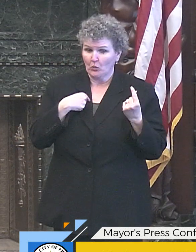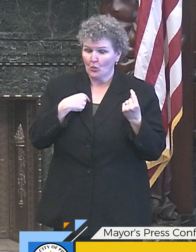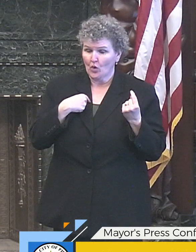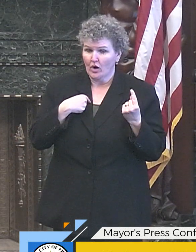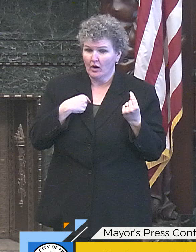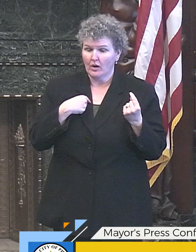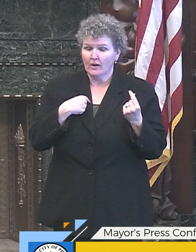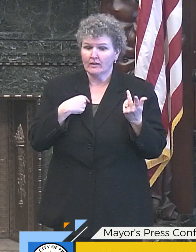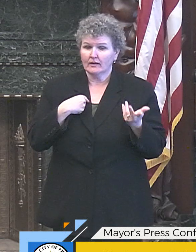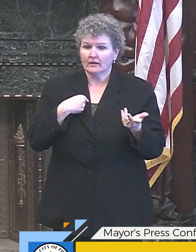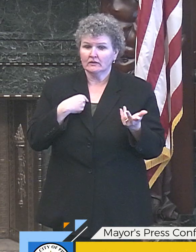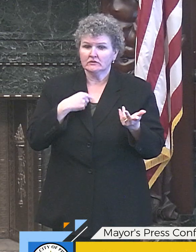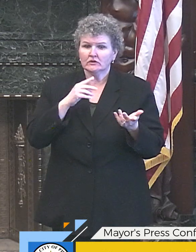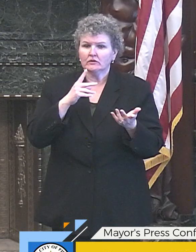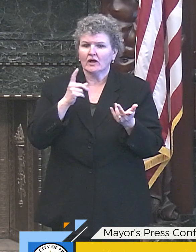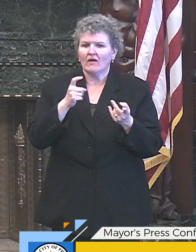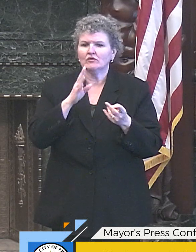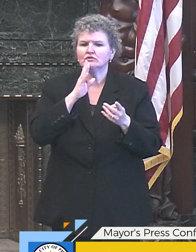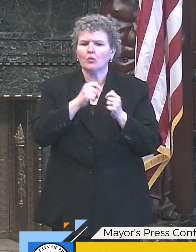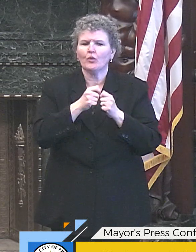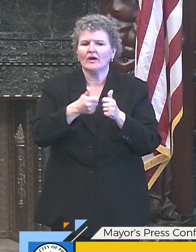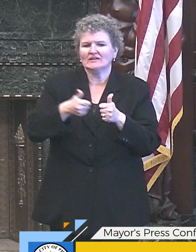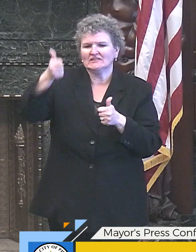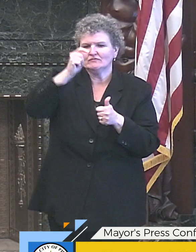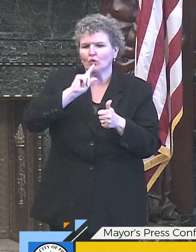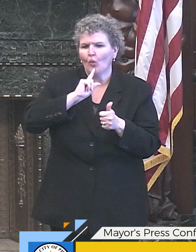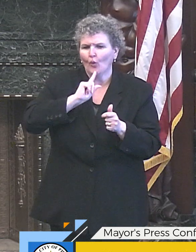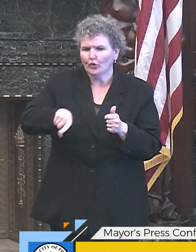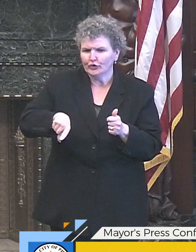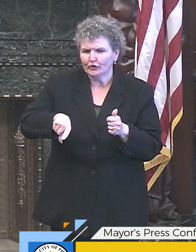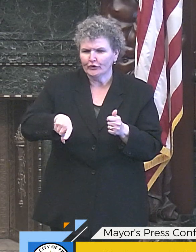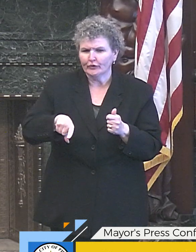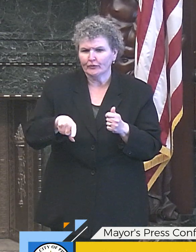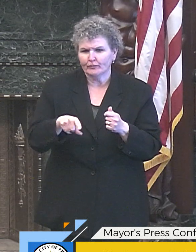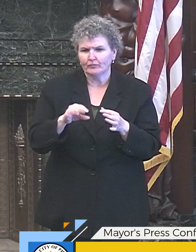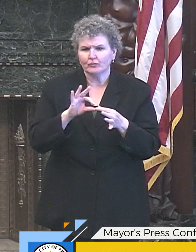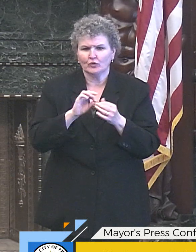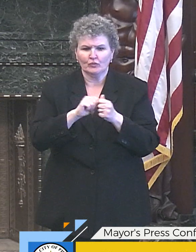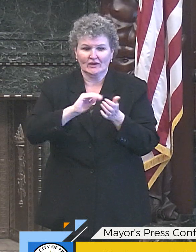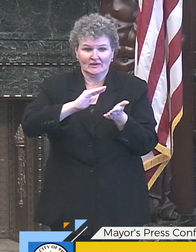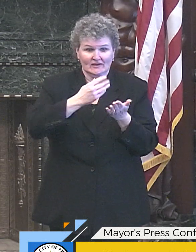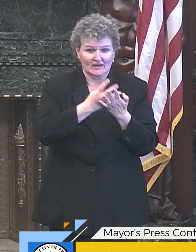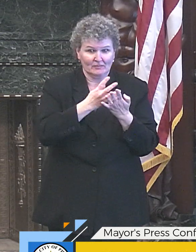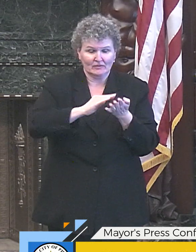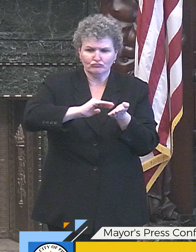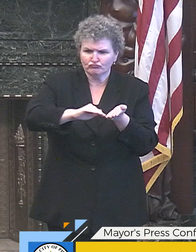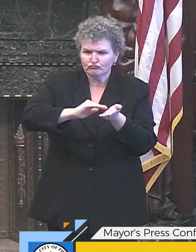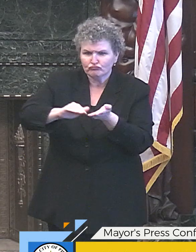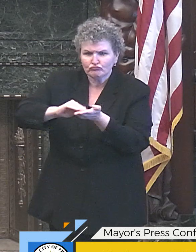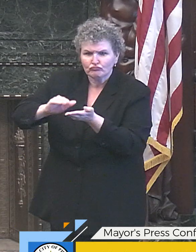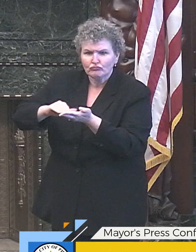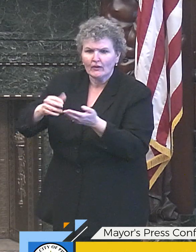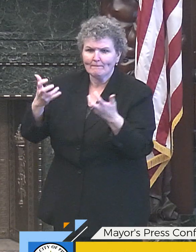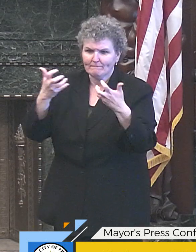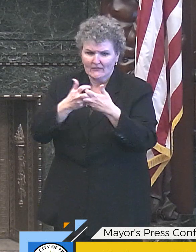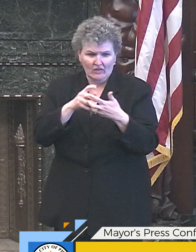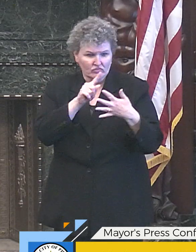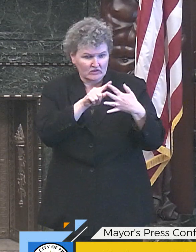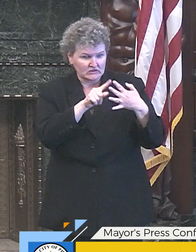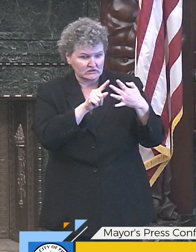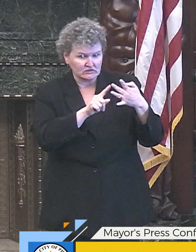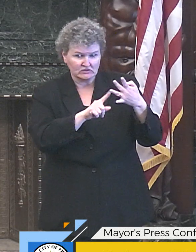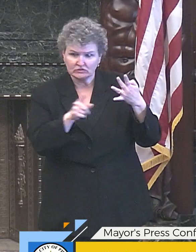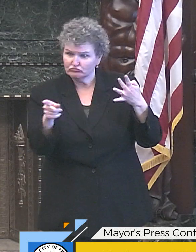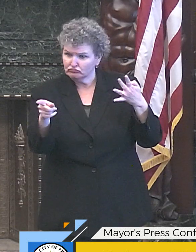power of executive order, release inmates that fit certain categories. And after consulting with our city